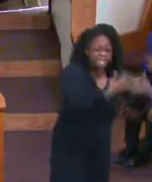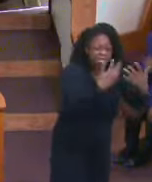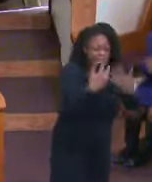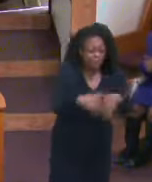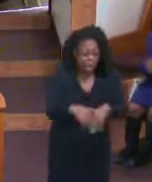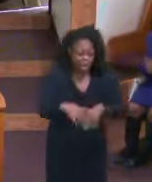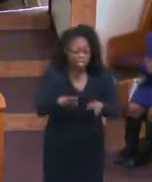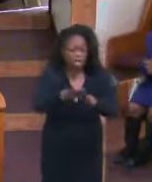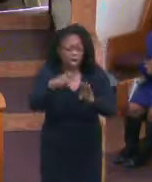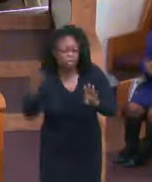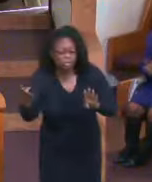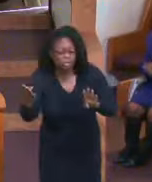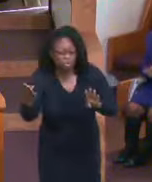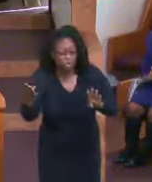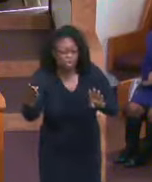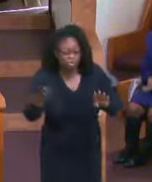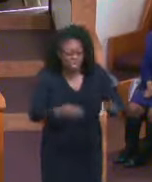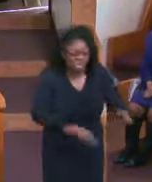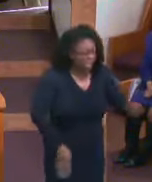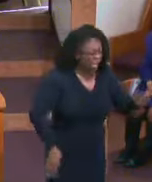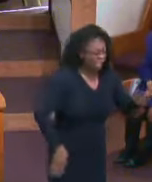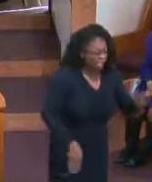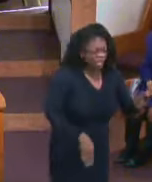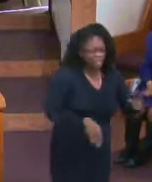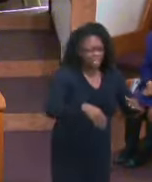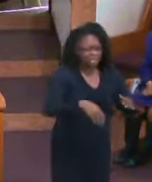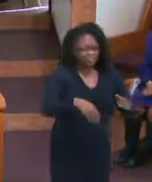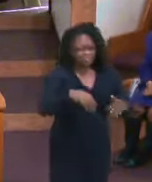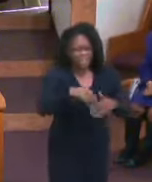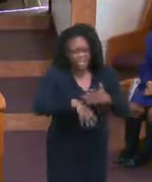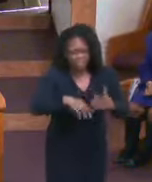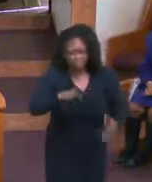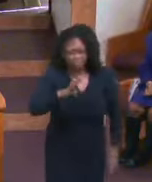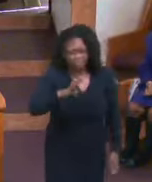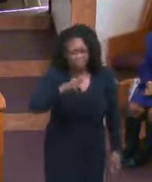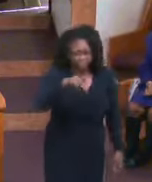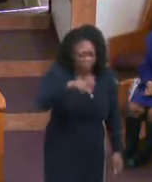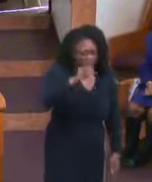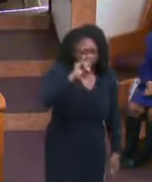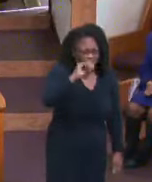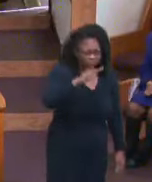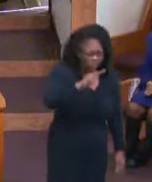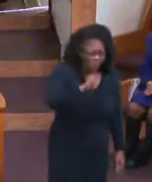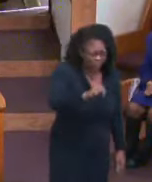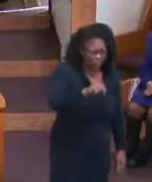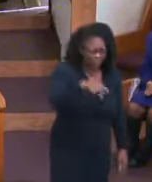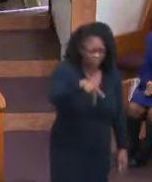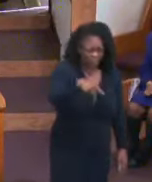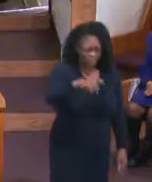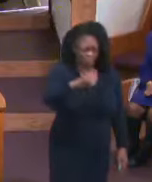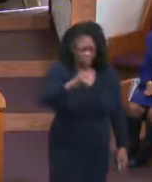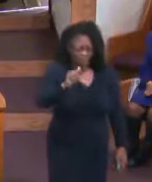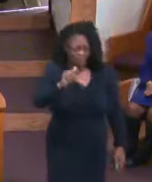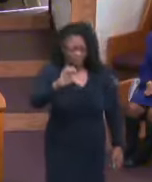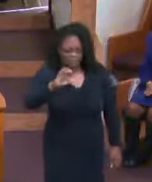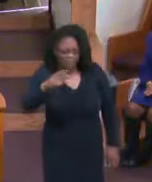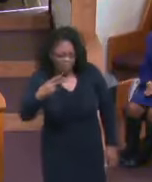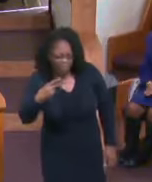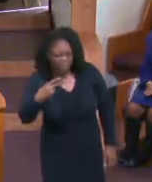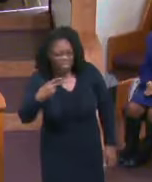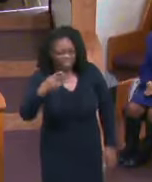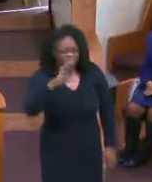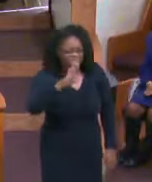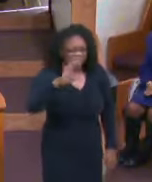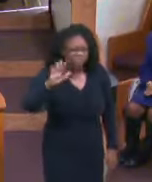Peace 45, and his base is trying to keep from others. After Peter realizes what God had done for him,